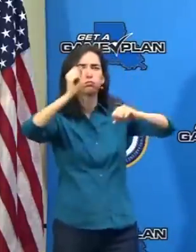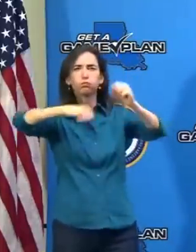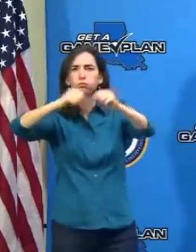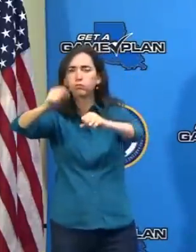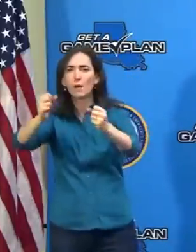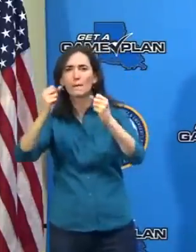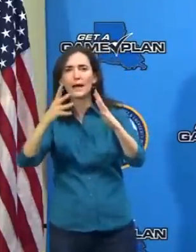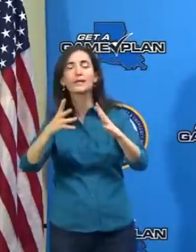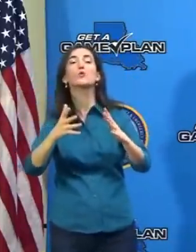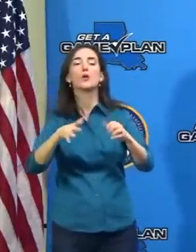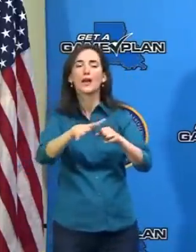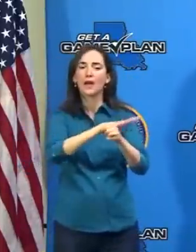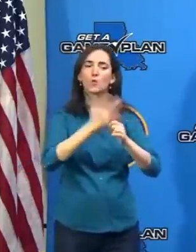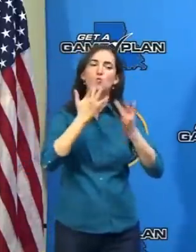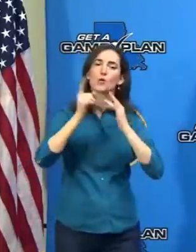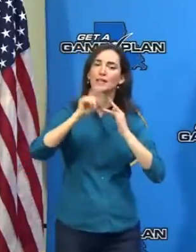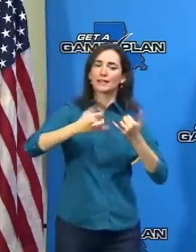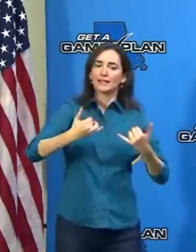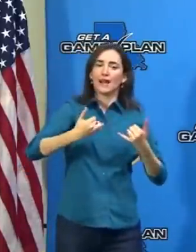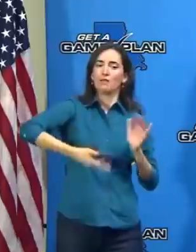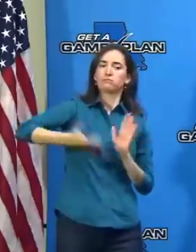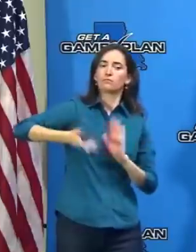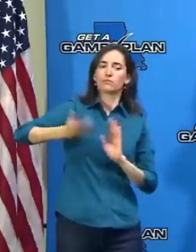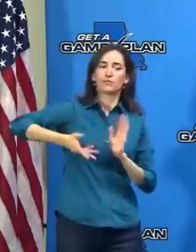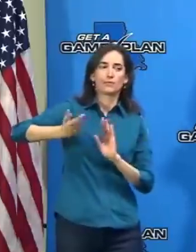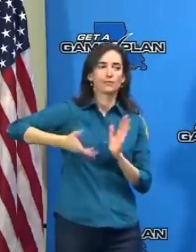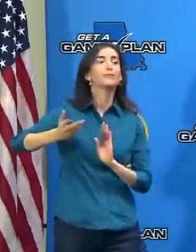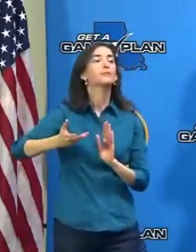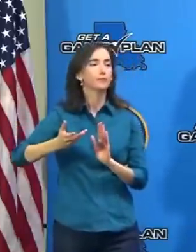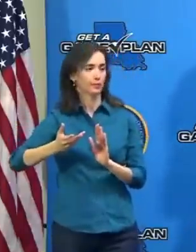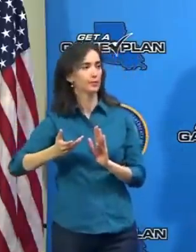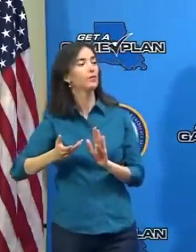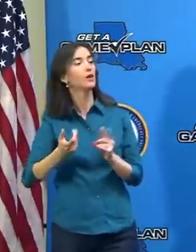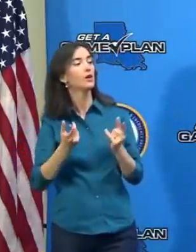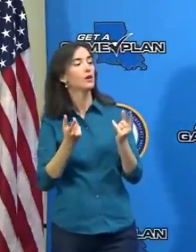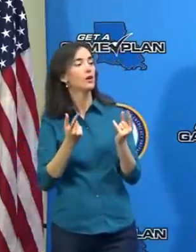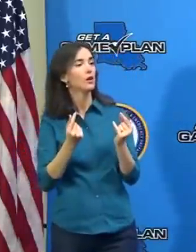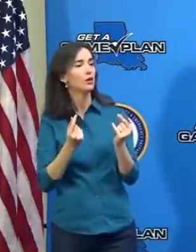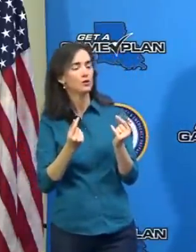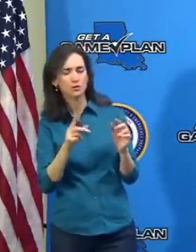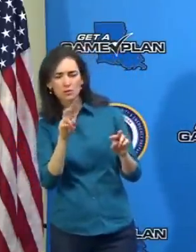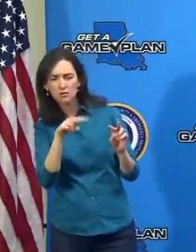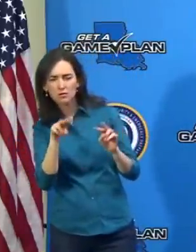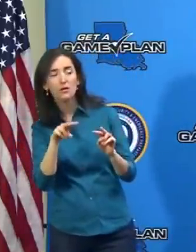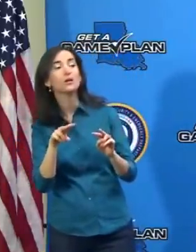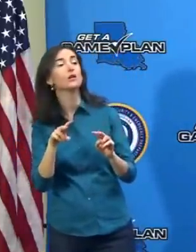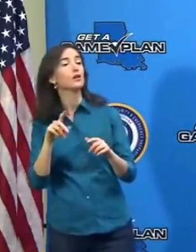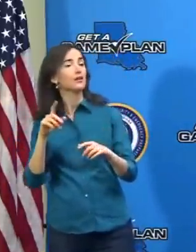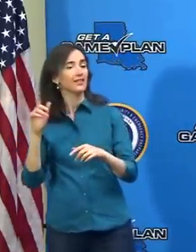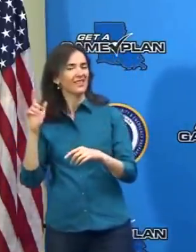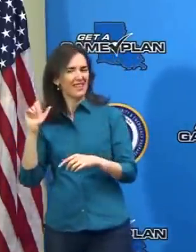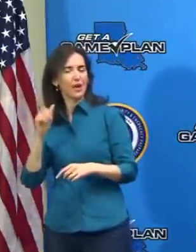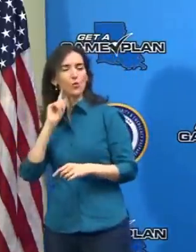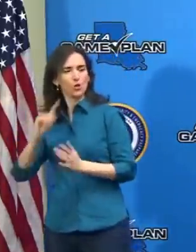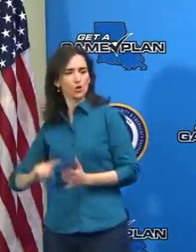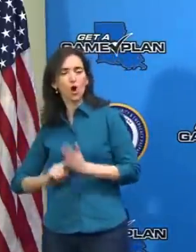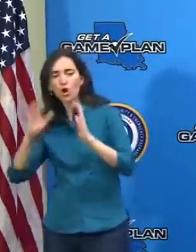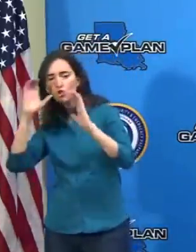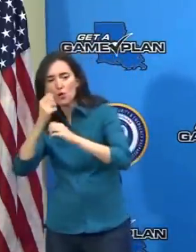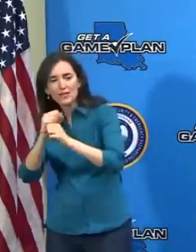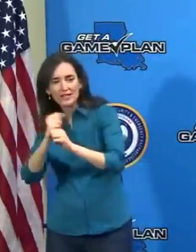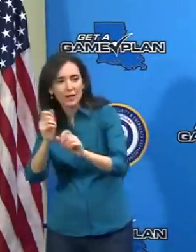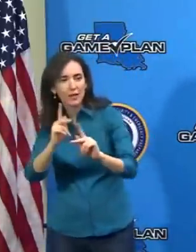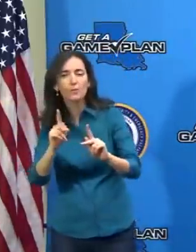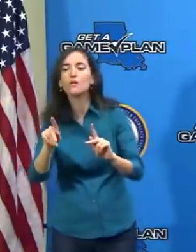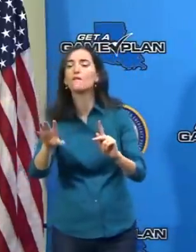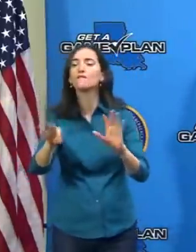be evacuated. And really you get a great feel for that when you start the search and rescue operations. And you move those